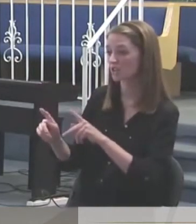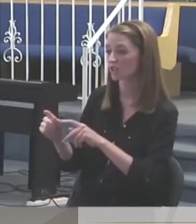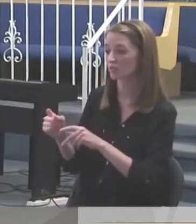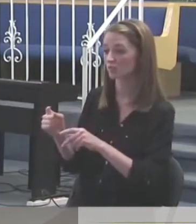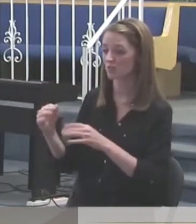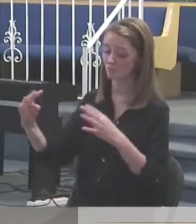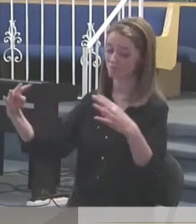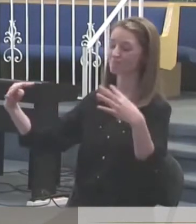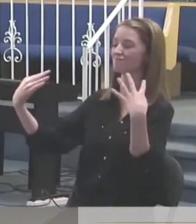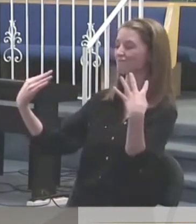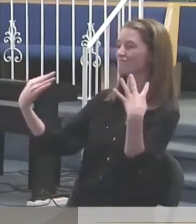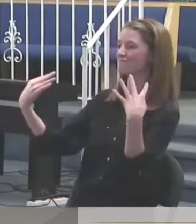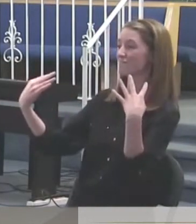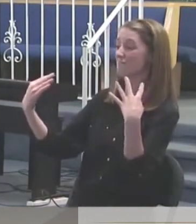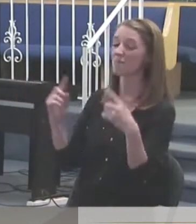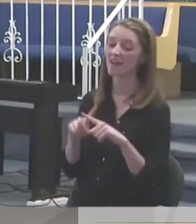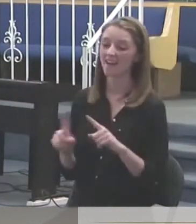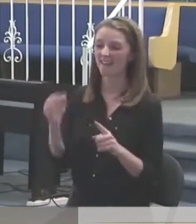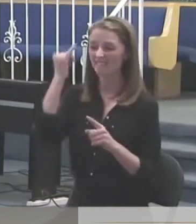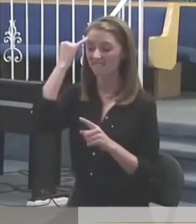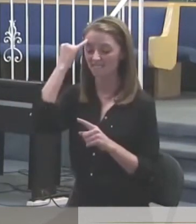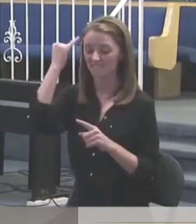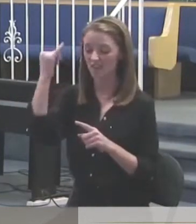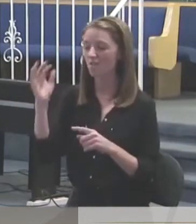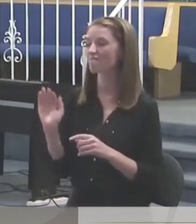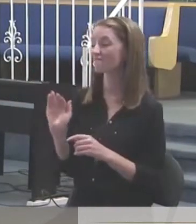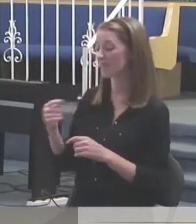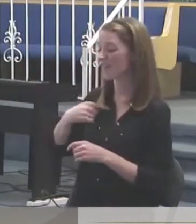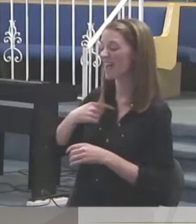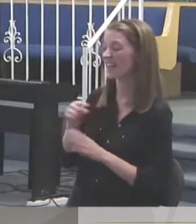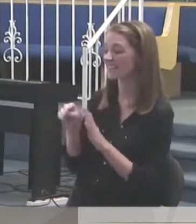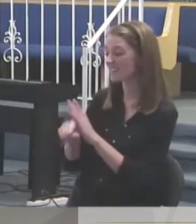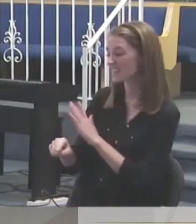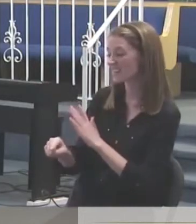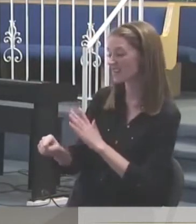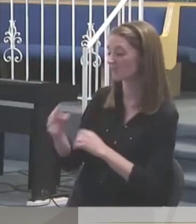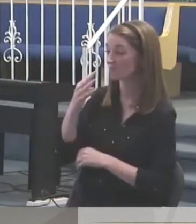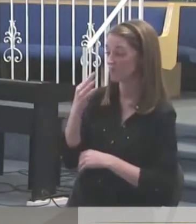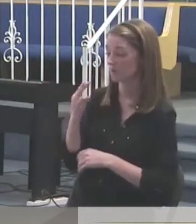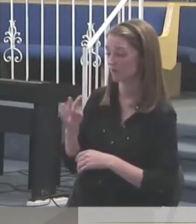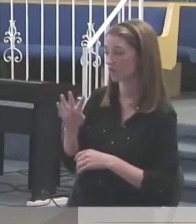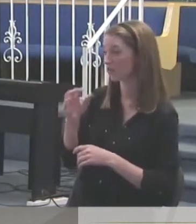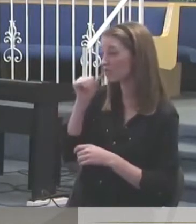a 4-year-old. Oh, you going. They're going to get you. Oh, yeah.